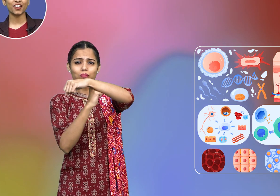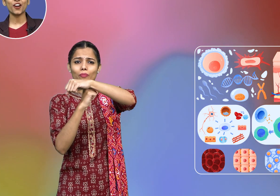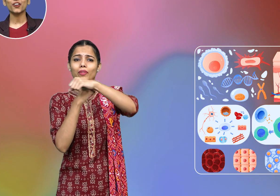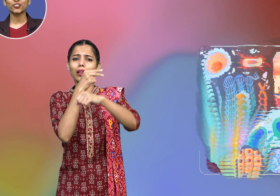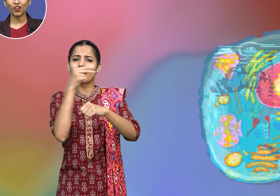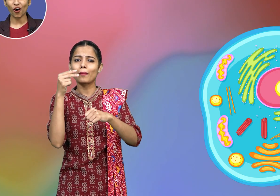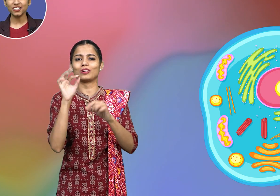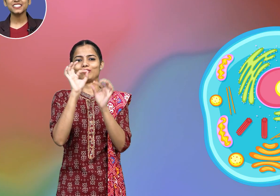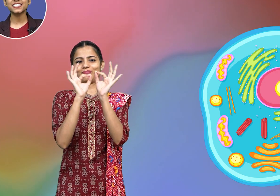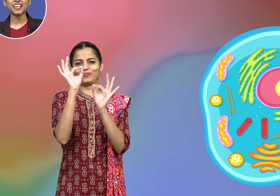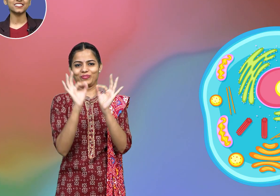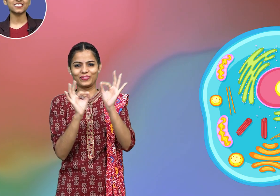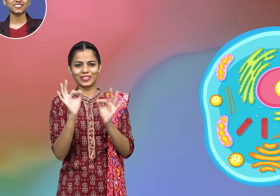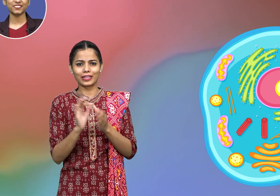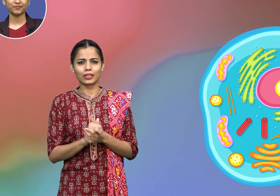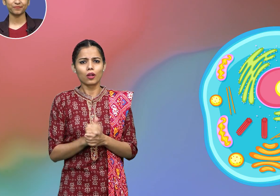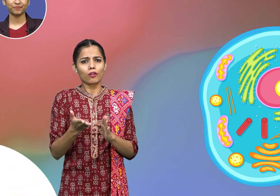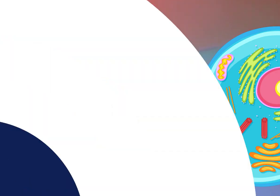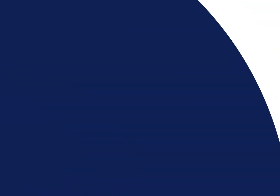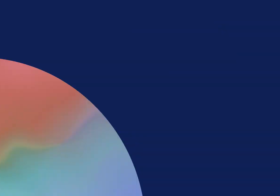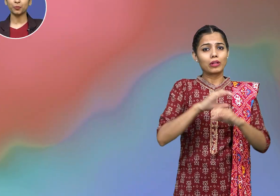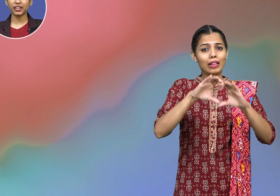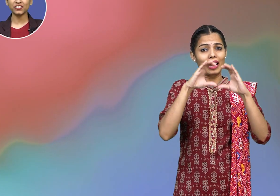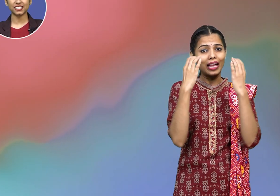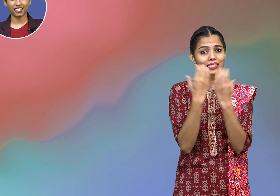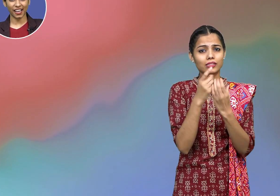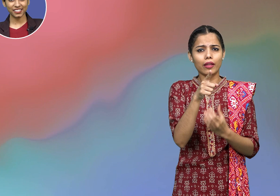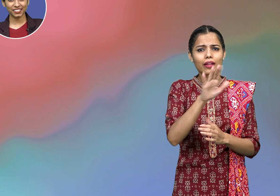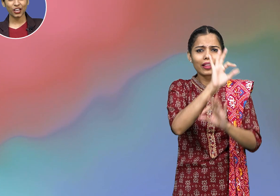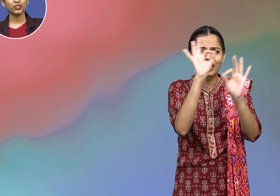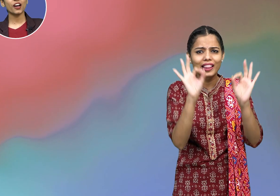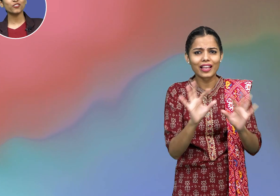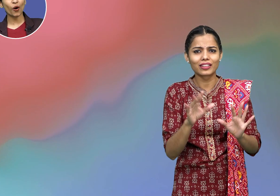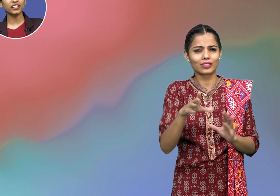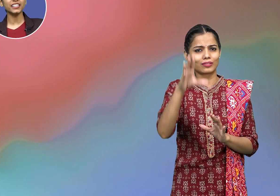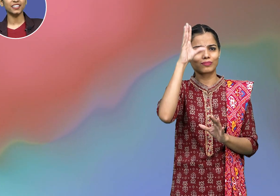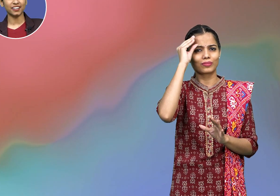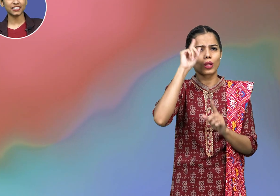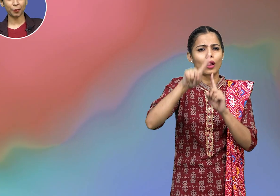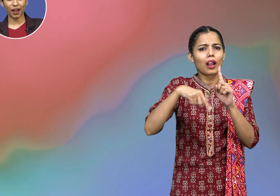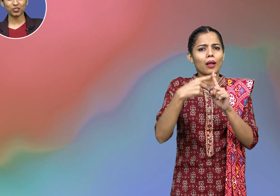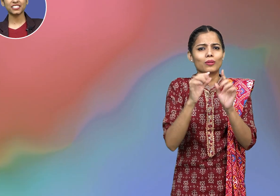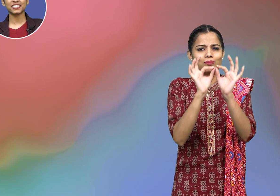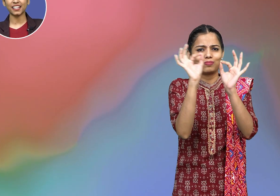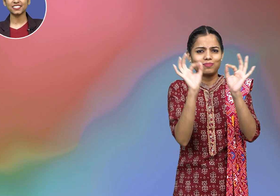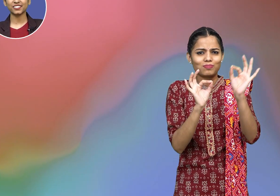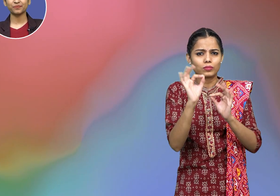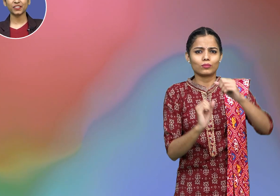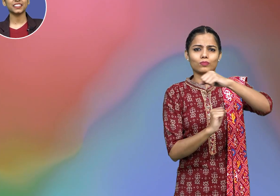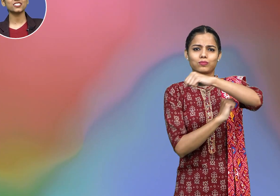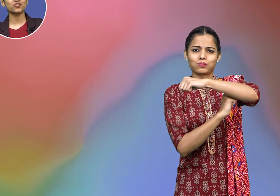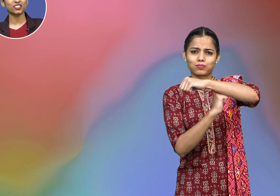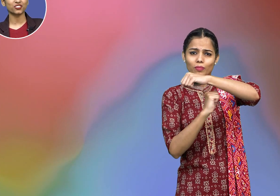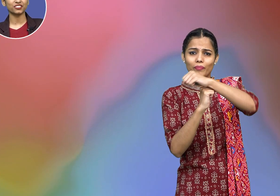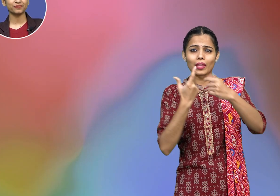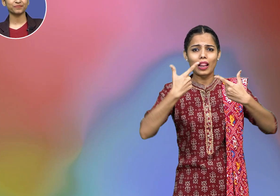structures called cells. In the previous class, you have already learned about cells